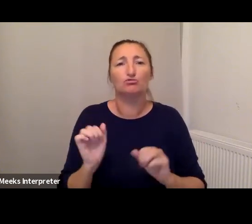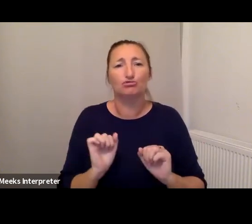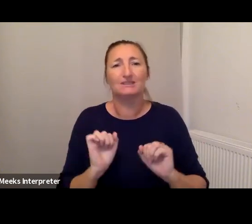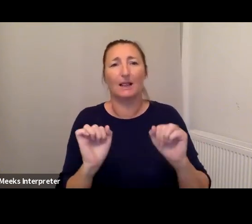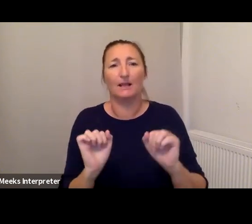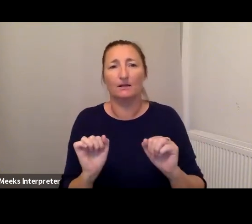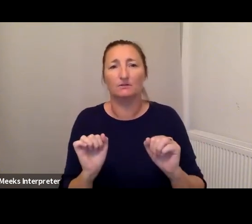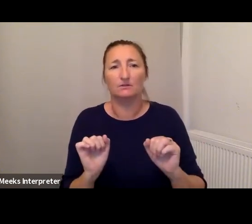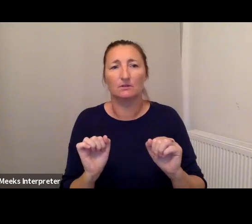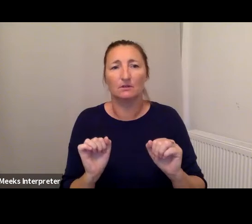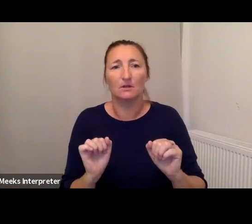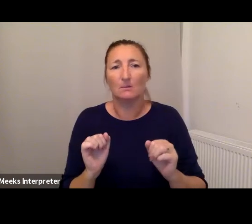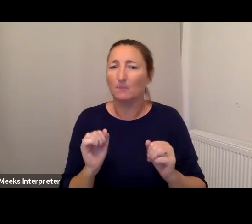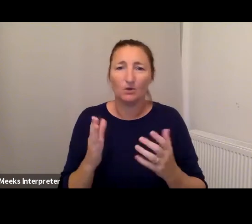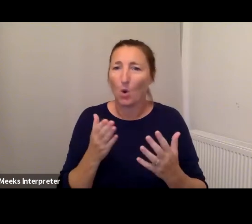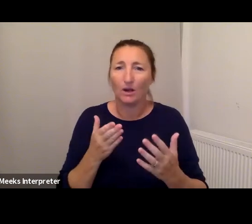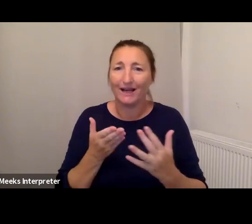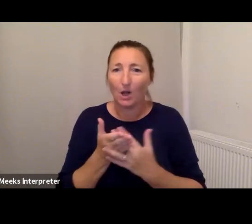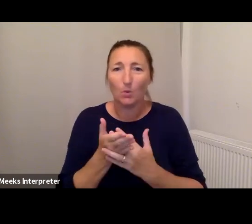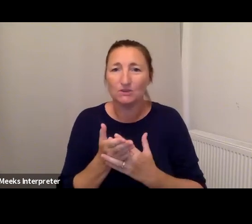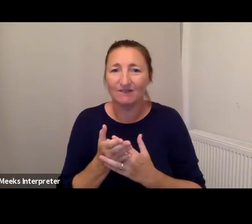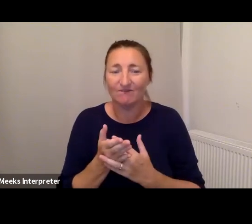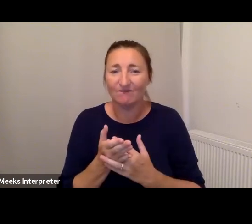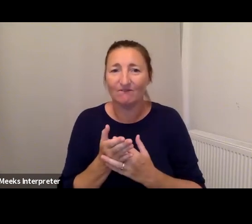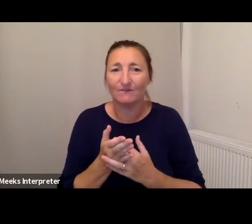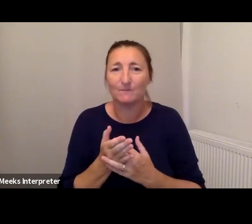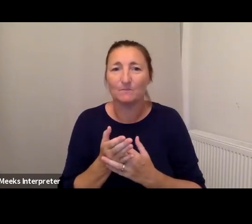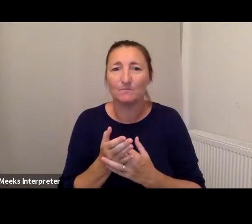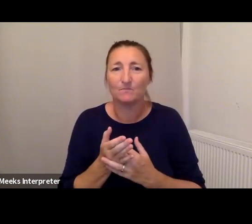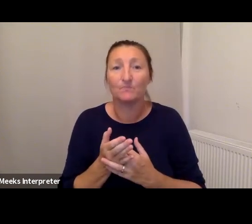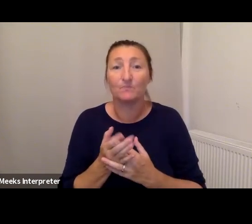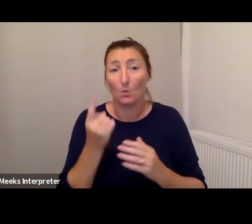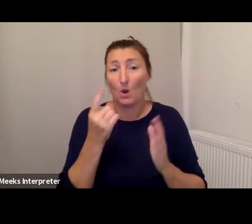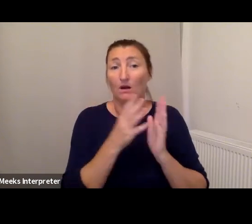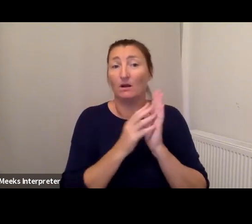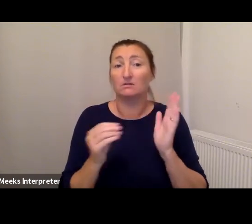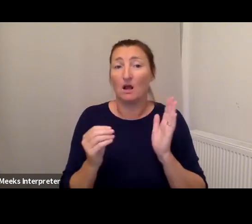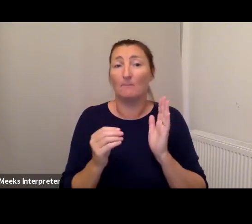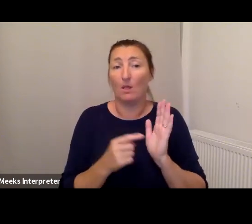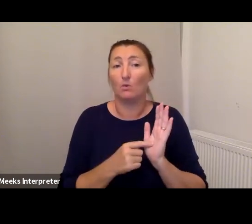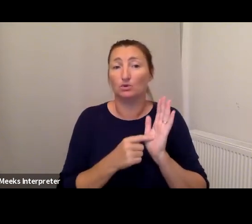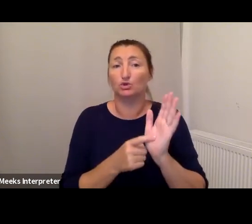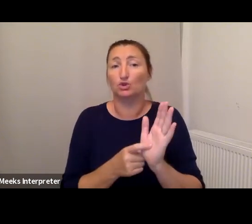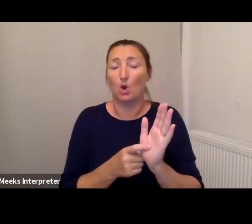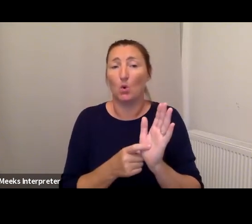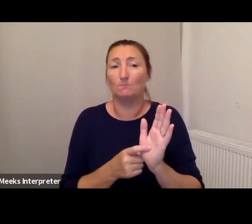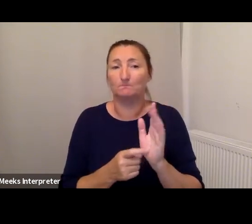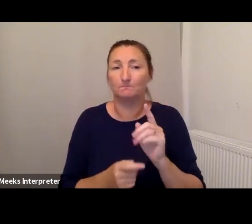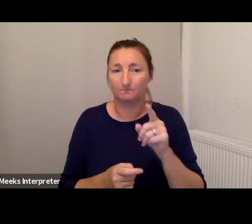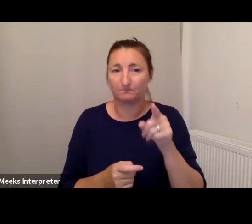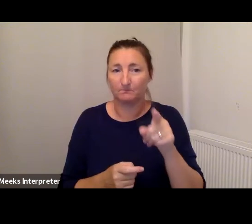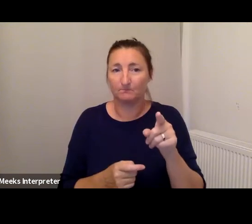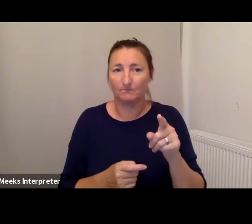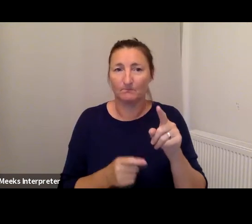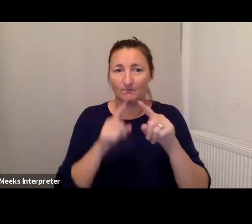But is it also inclusive? And one of the examples that I'm bringing from Indonesia here is a